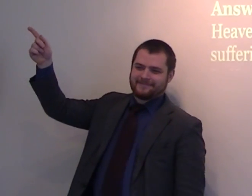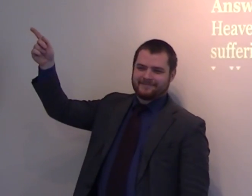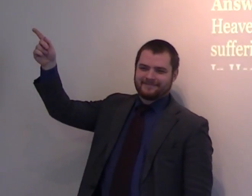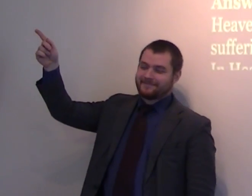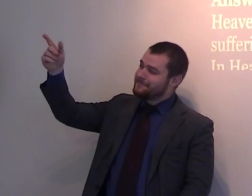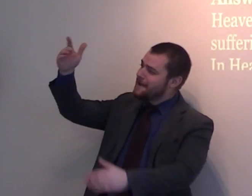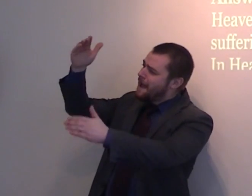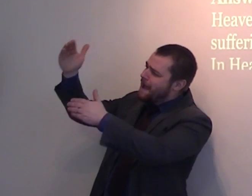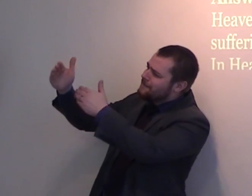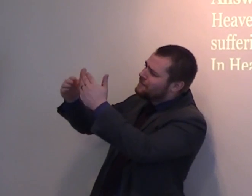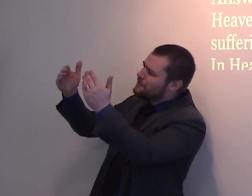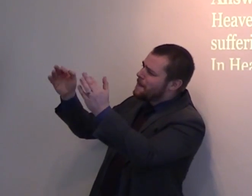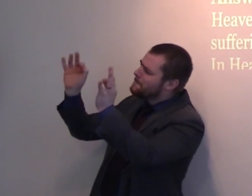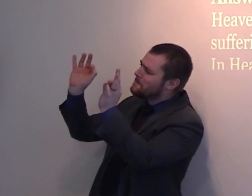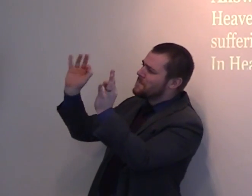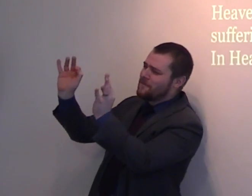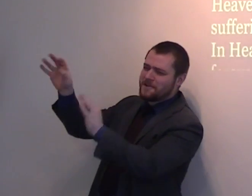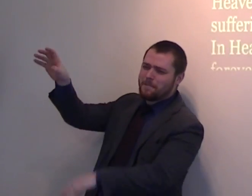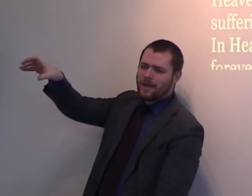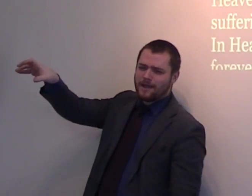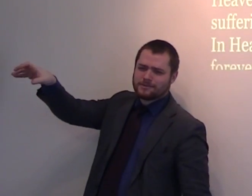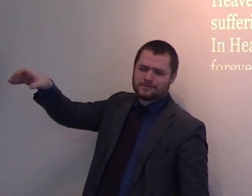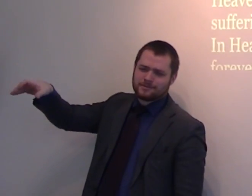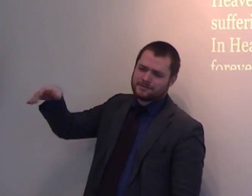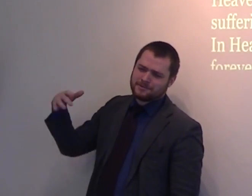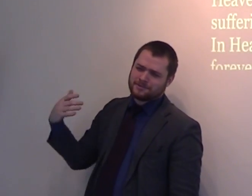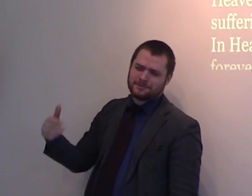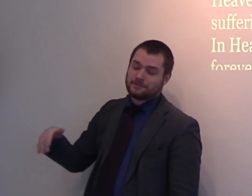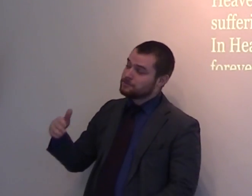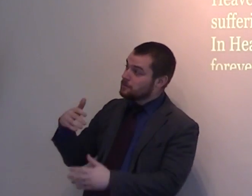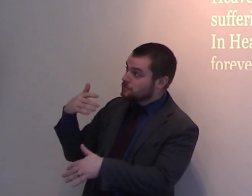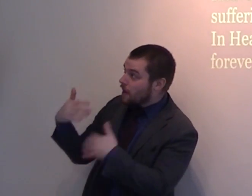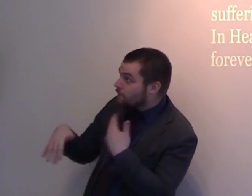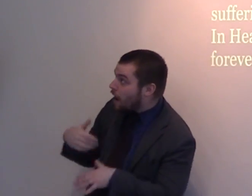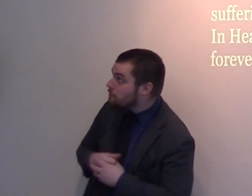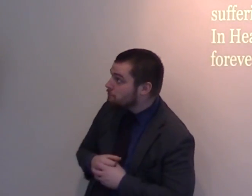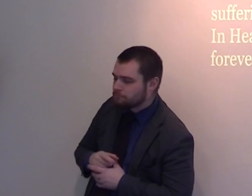Heaven is the perfect place. No suffering. No